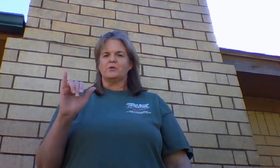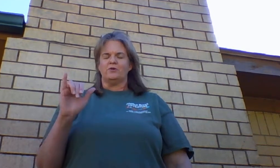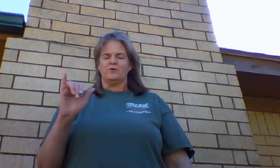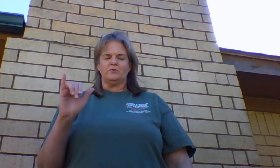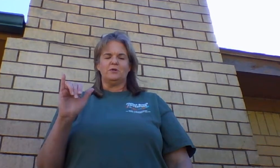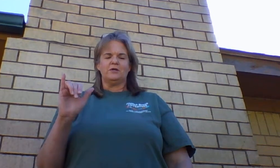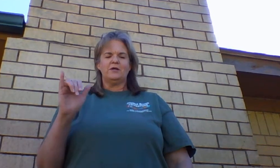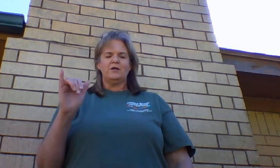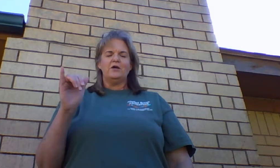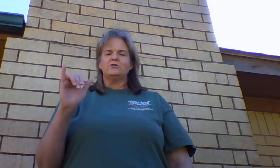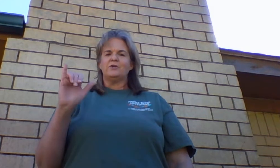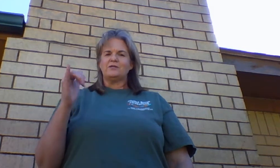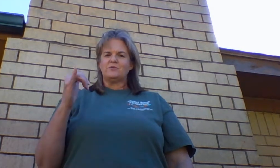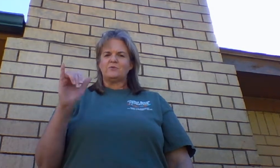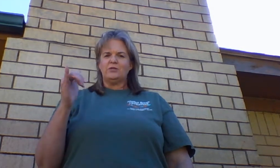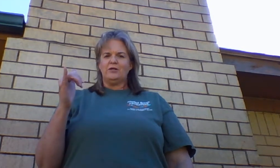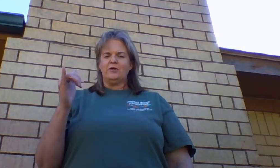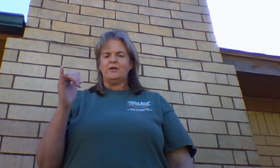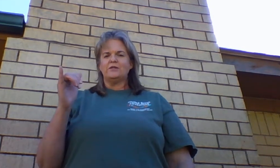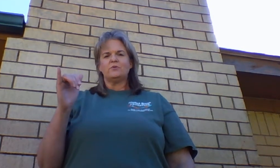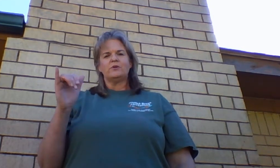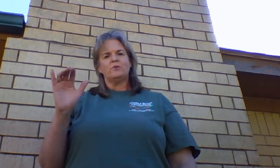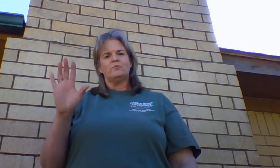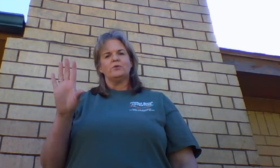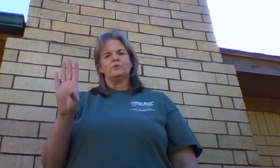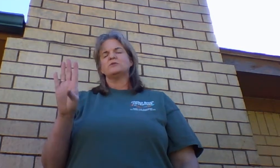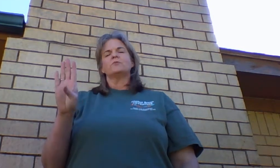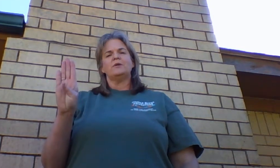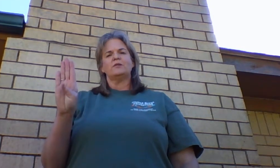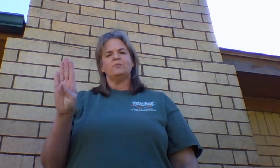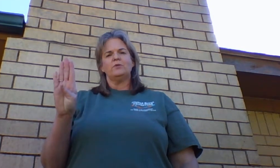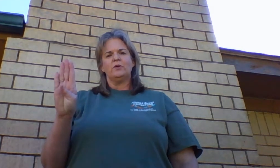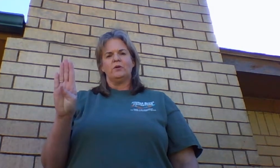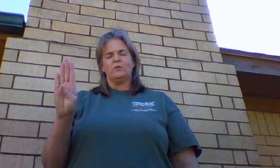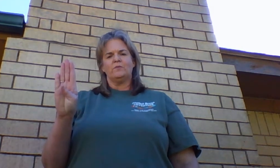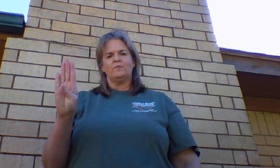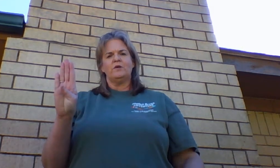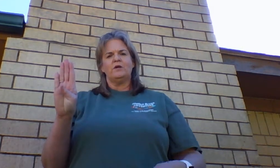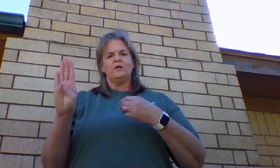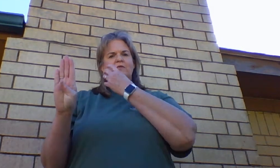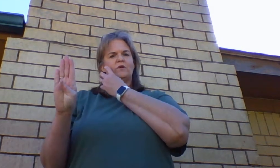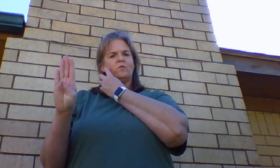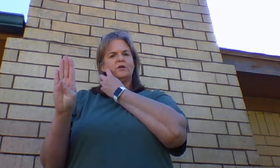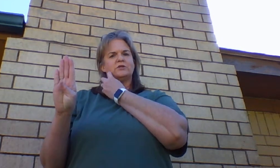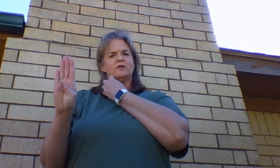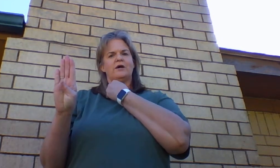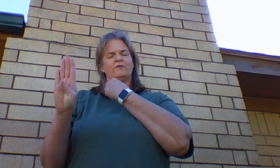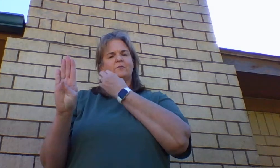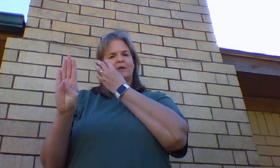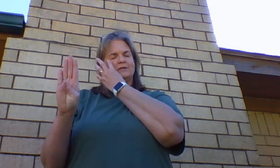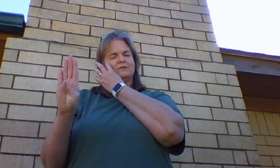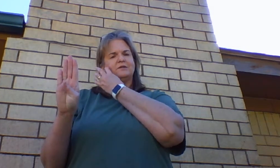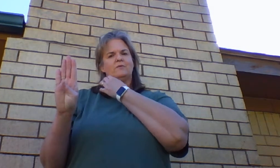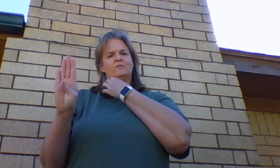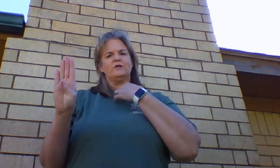on for the week. So last week was yellow, and this week will be blue. So we're going to make the blue. If you watch the alphabet video,